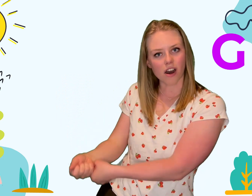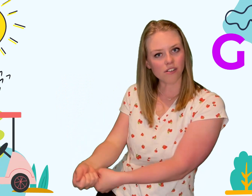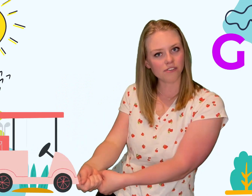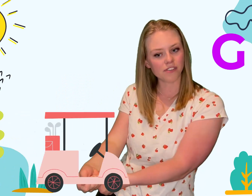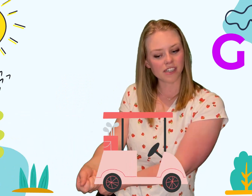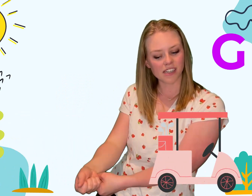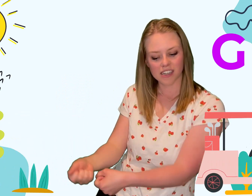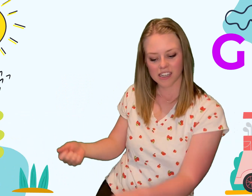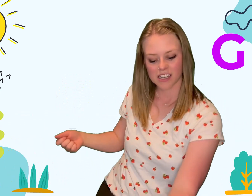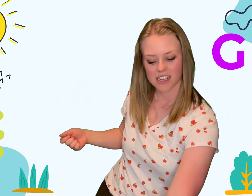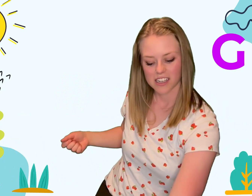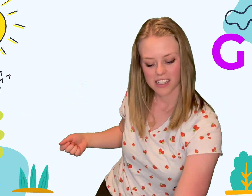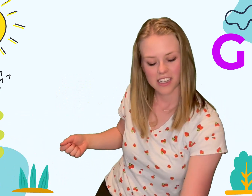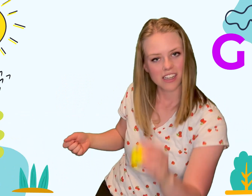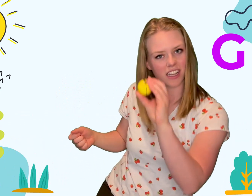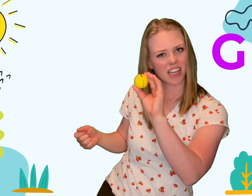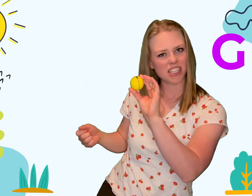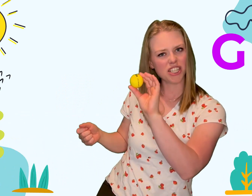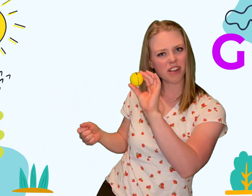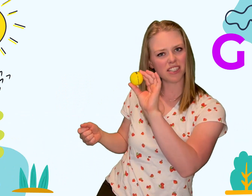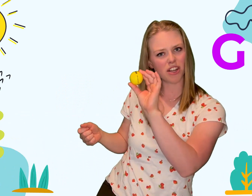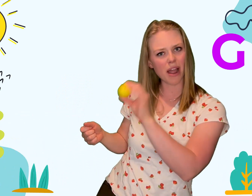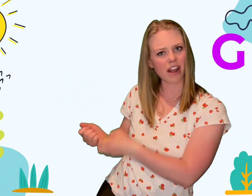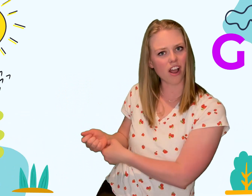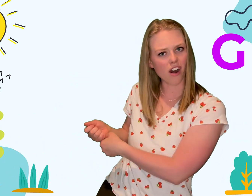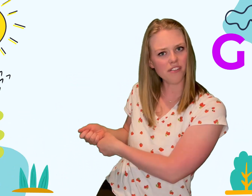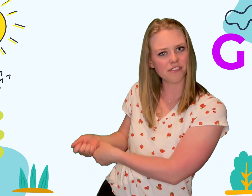Golf. Do you guys know how to golf?